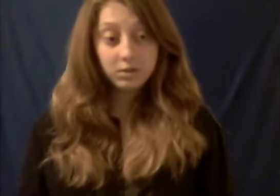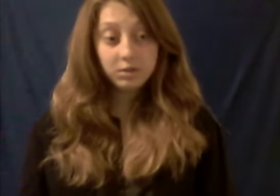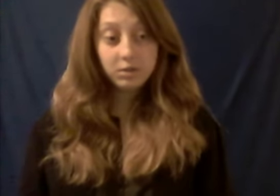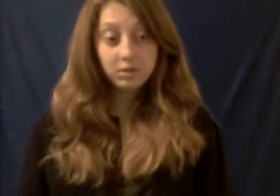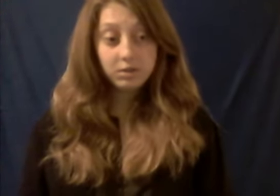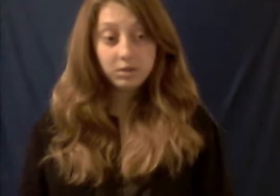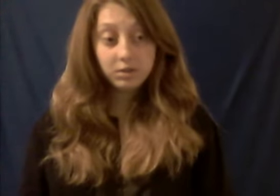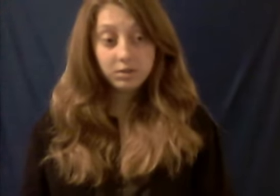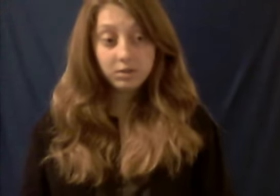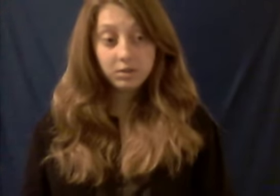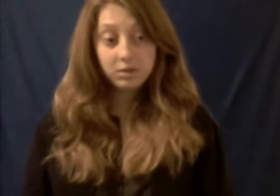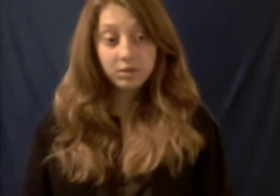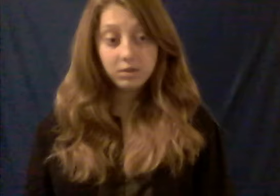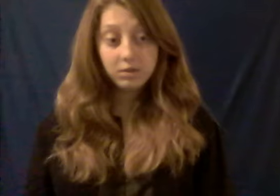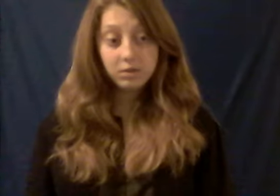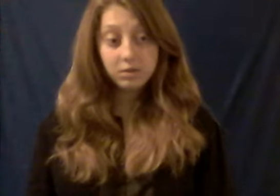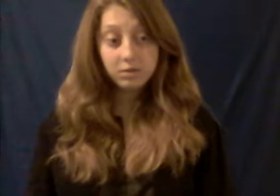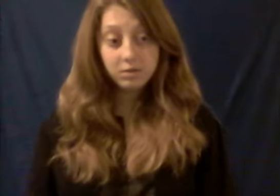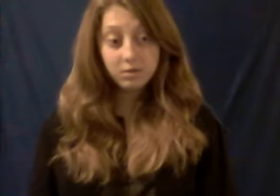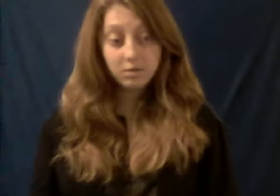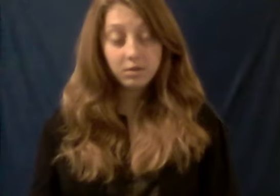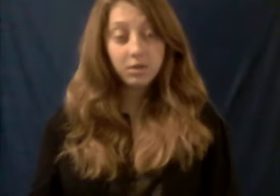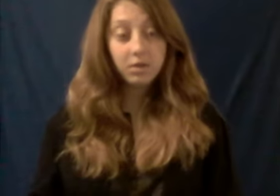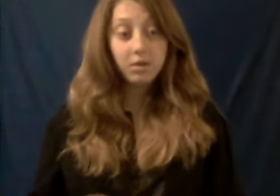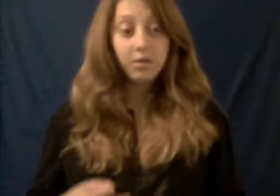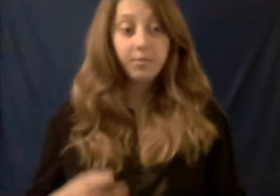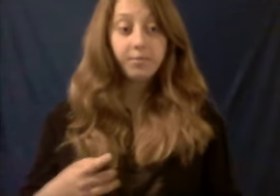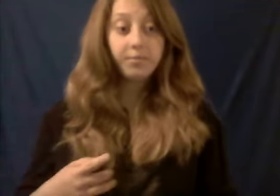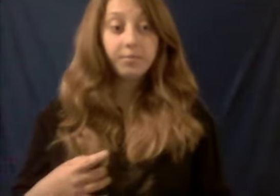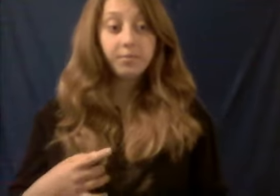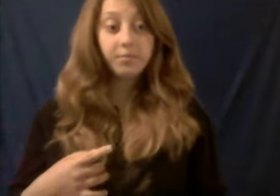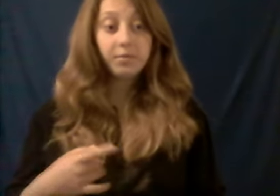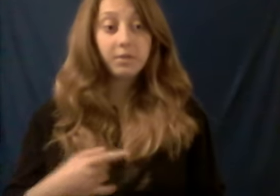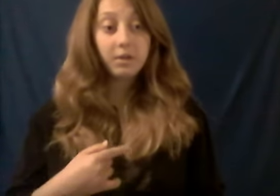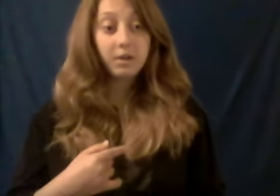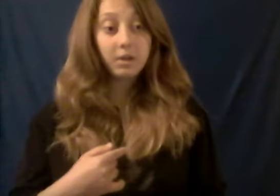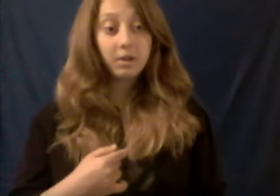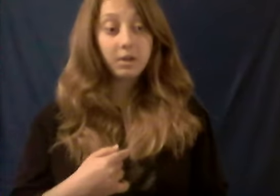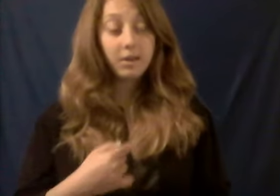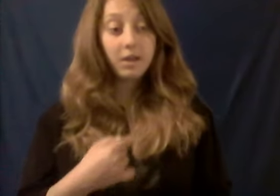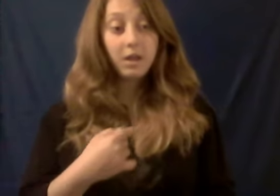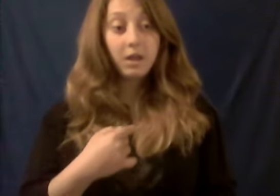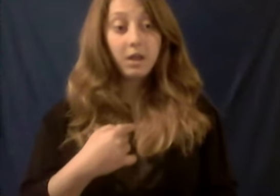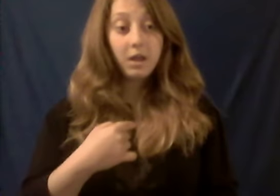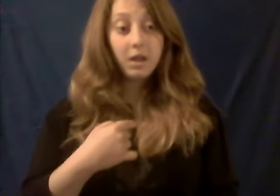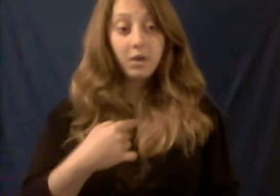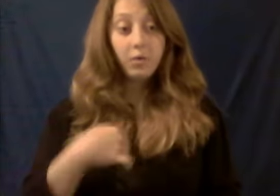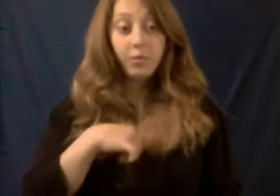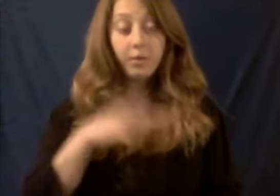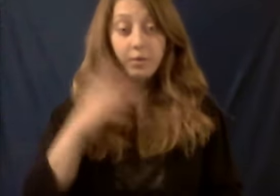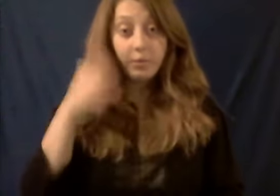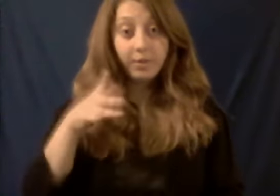Well, and that's where some of this we'll need to calculate and determine how much you will be able to get on a